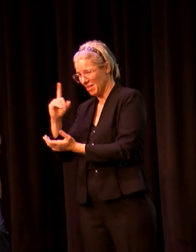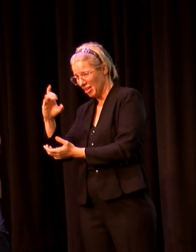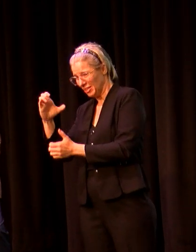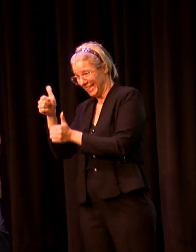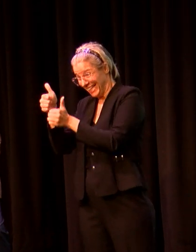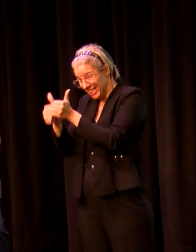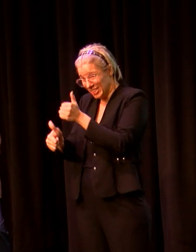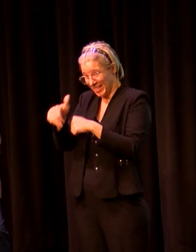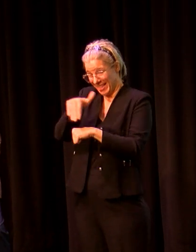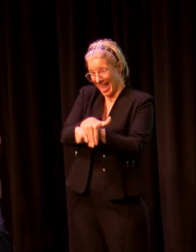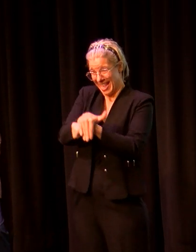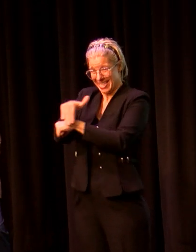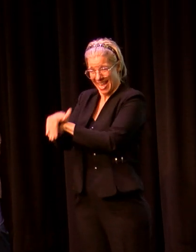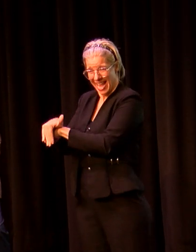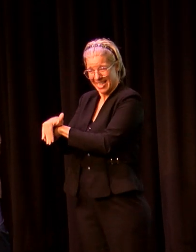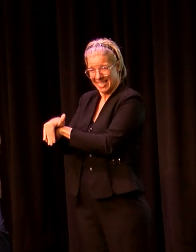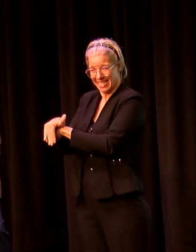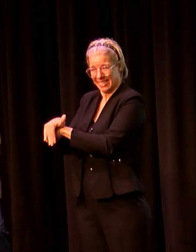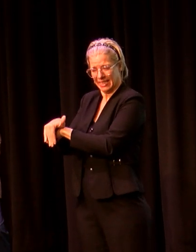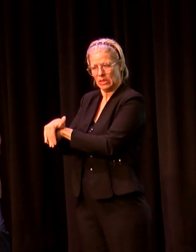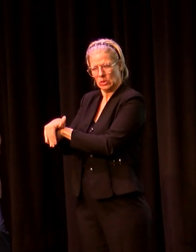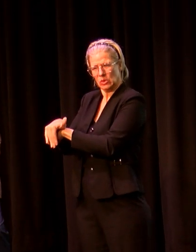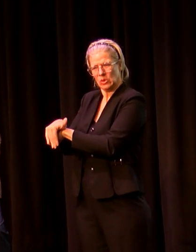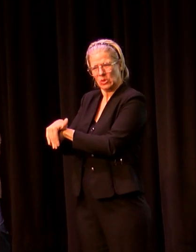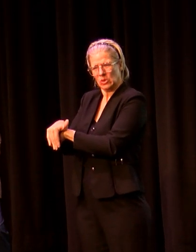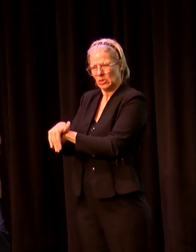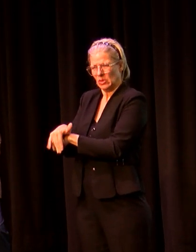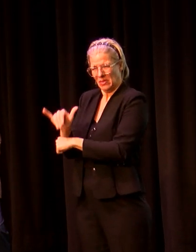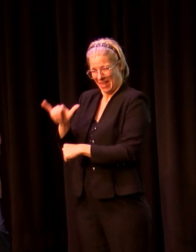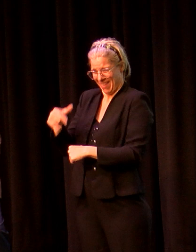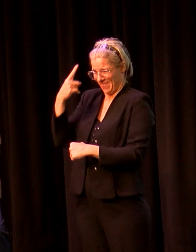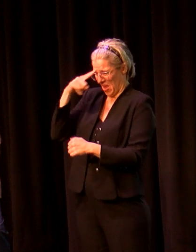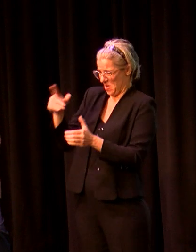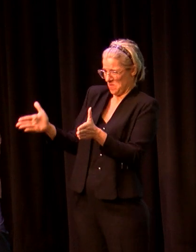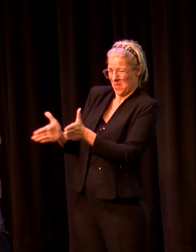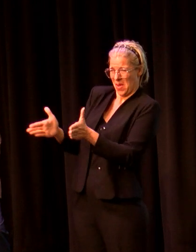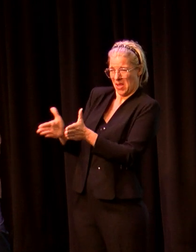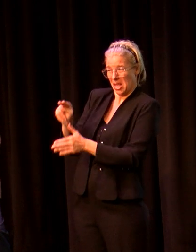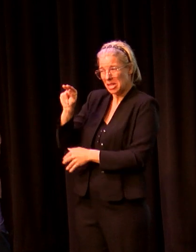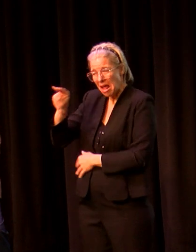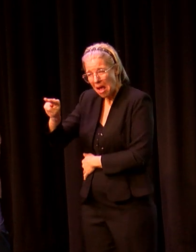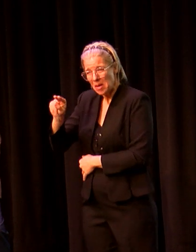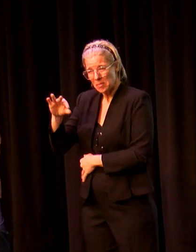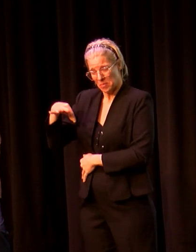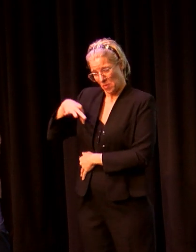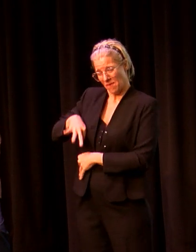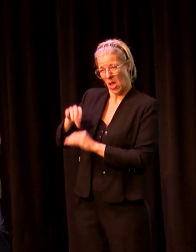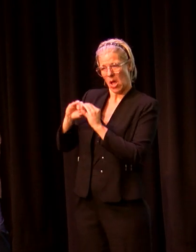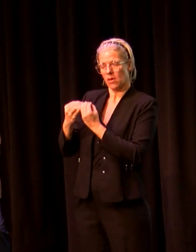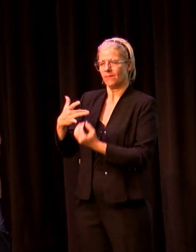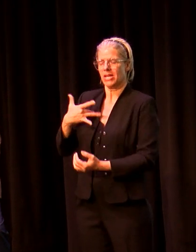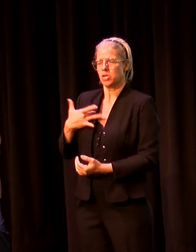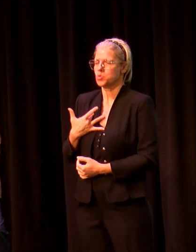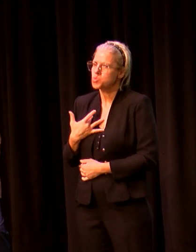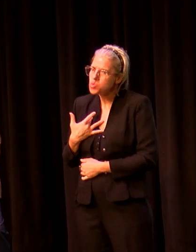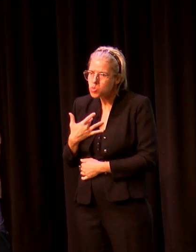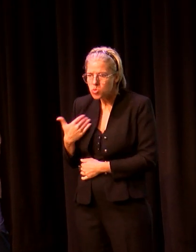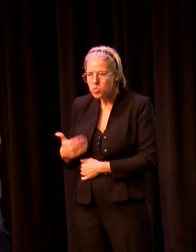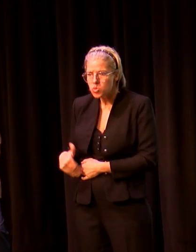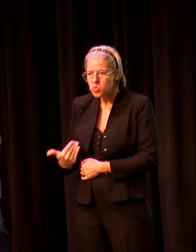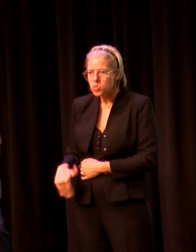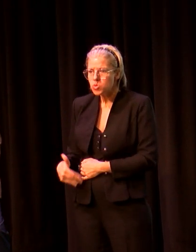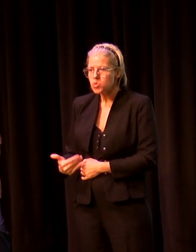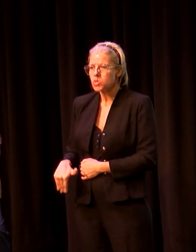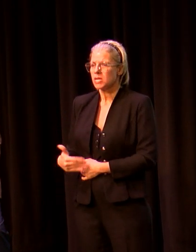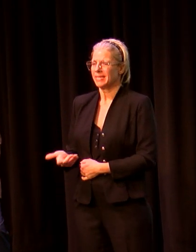that. And that's just not for a small nonprofit. I feel like we need, I know there's sliding scale, and I know on paper it looks